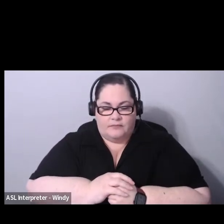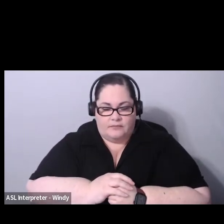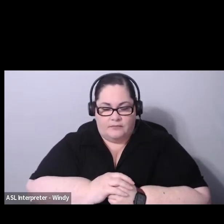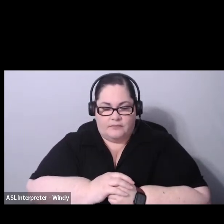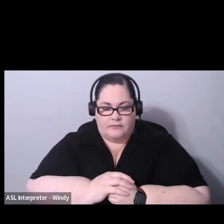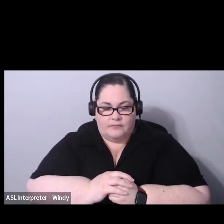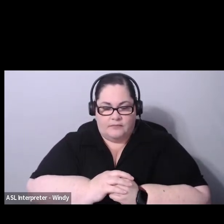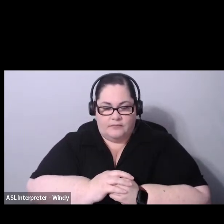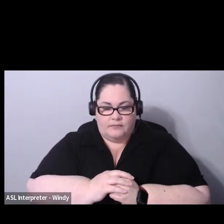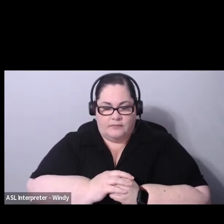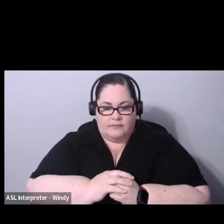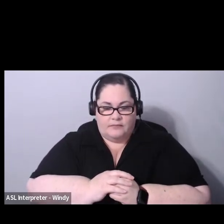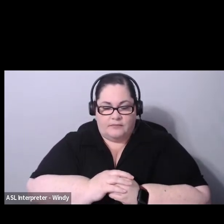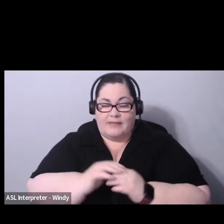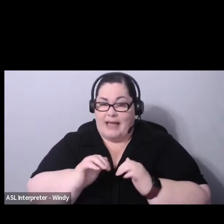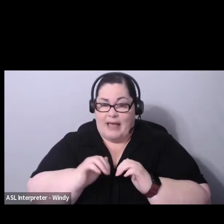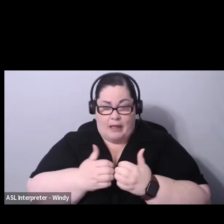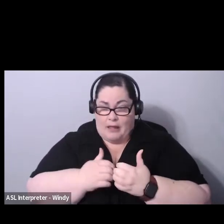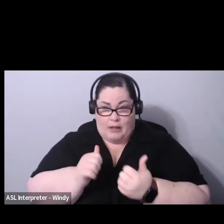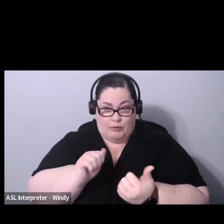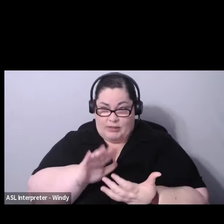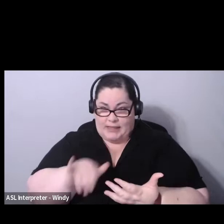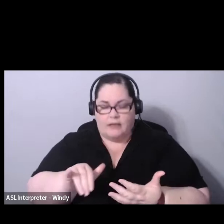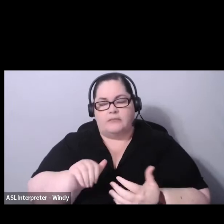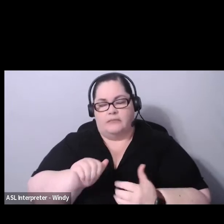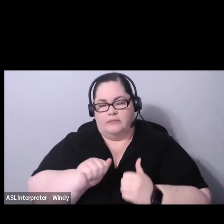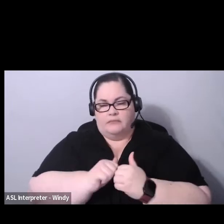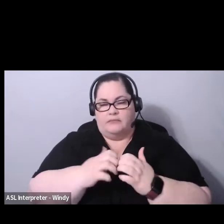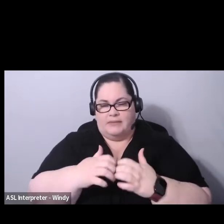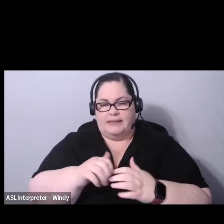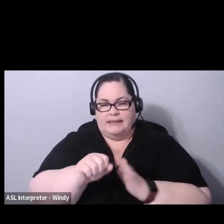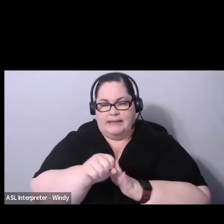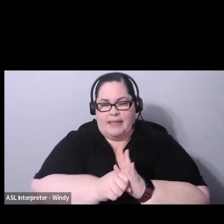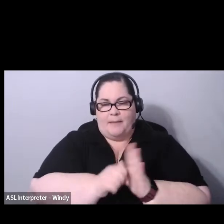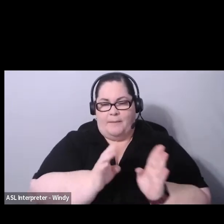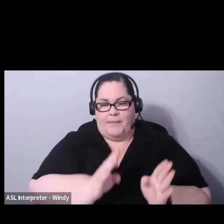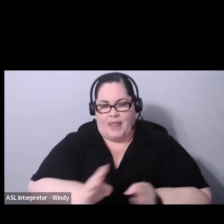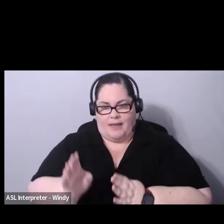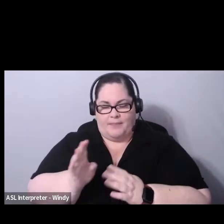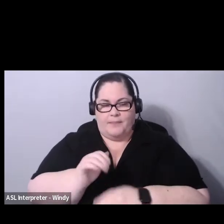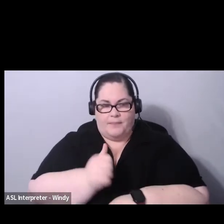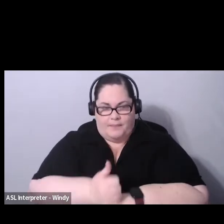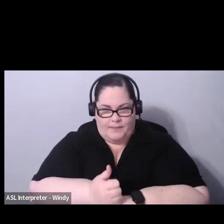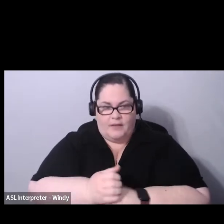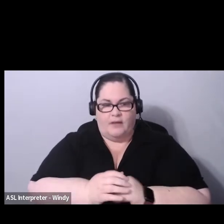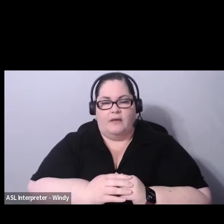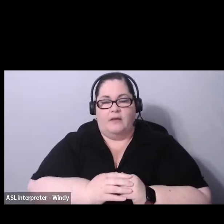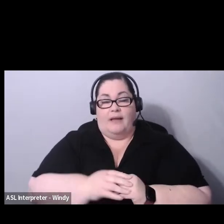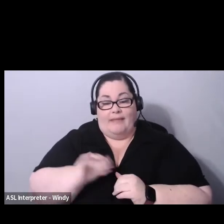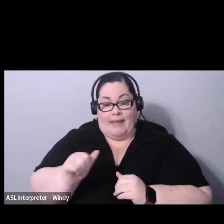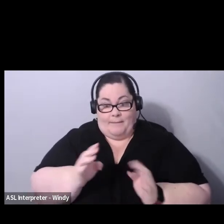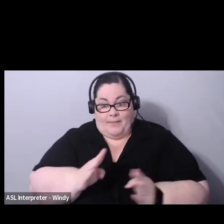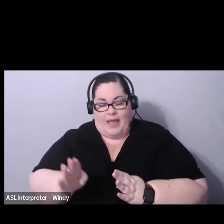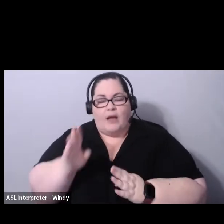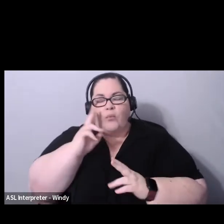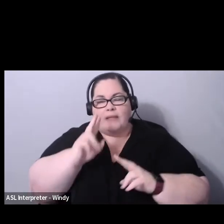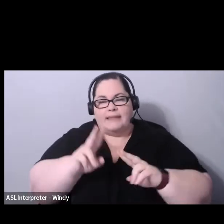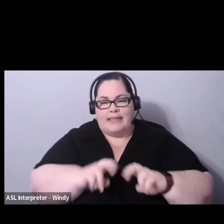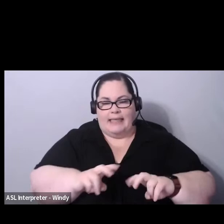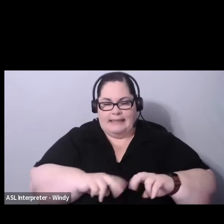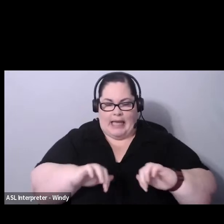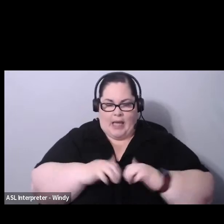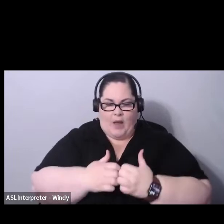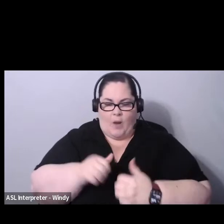creating a state plan. And this state plan will assess the impact of